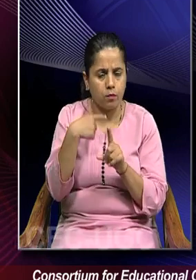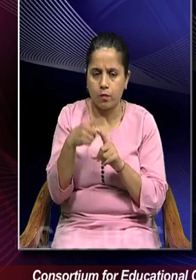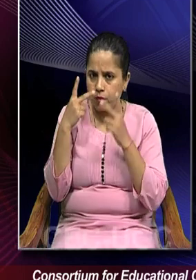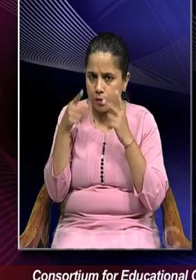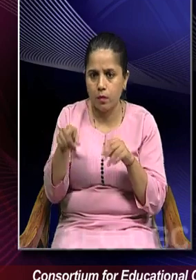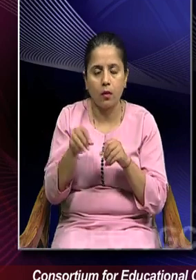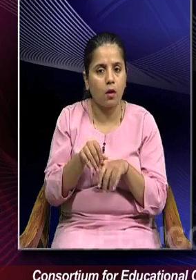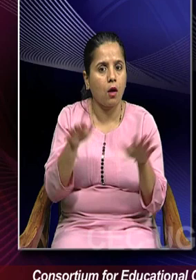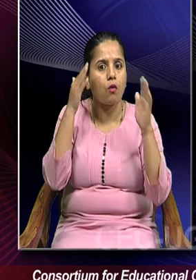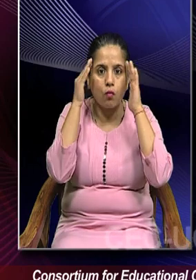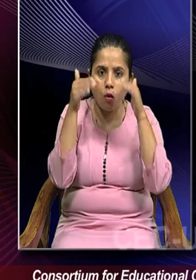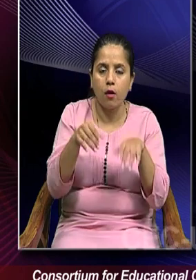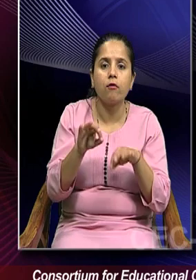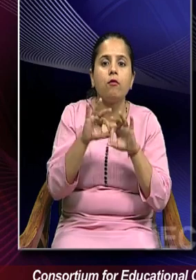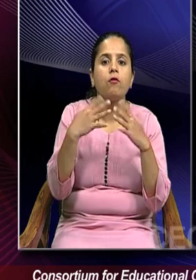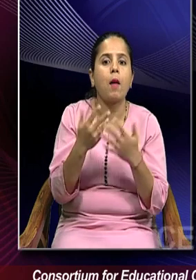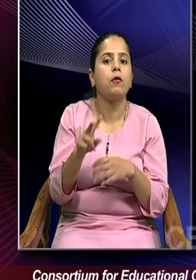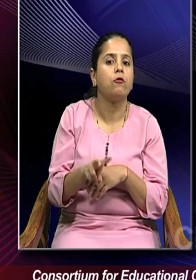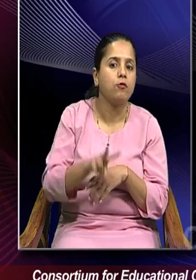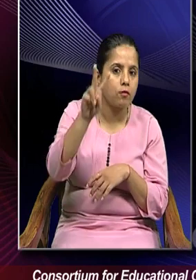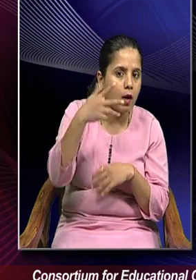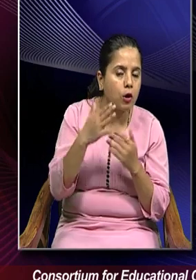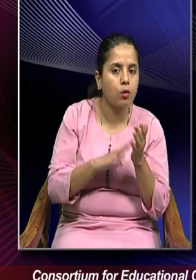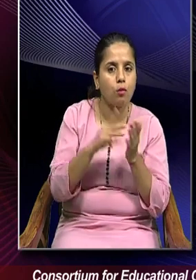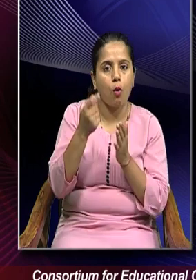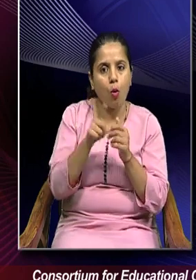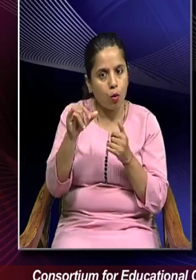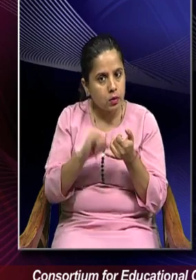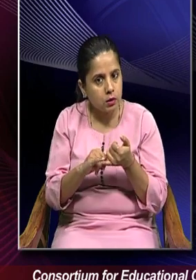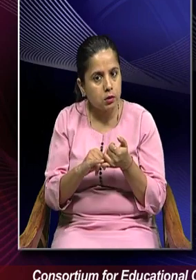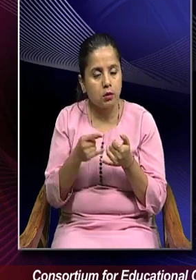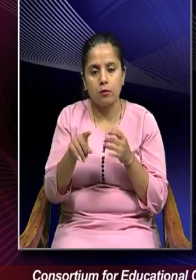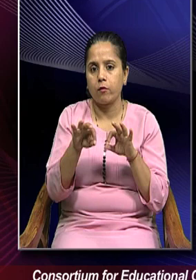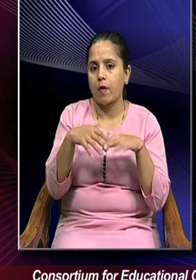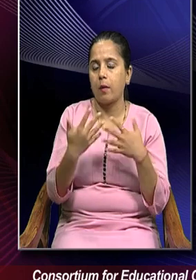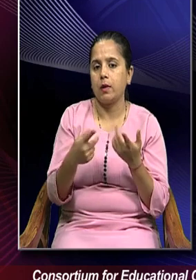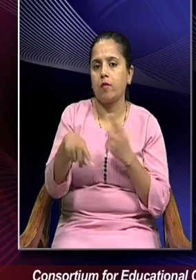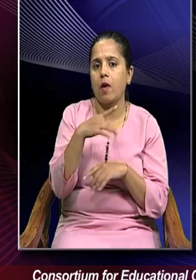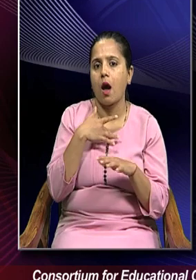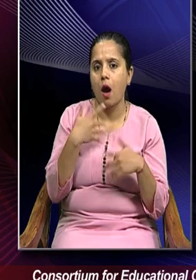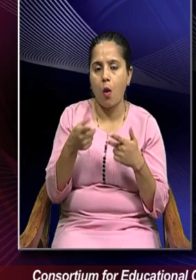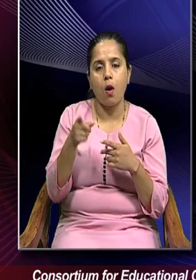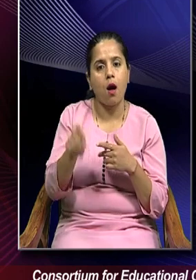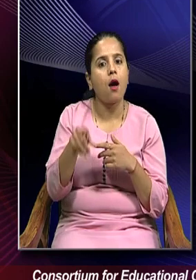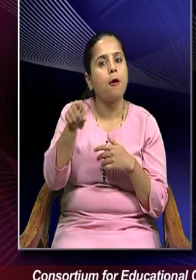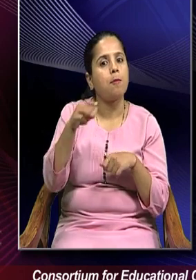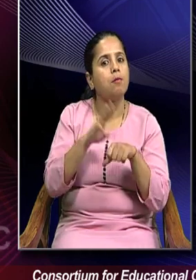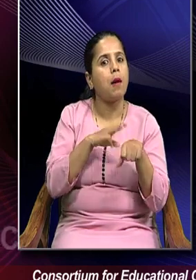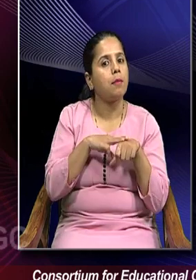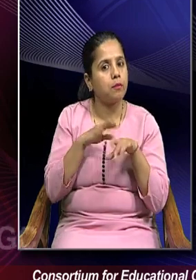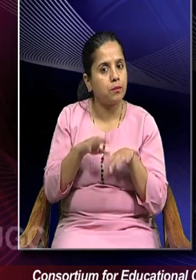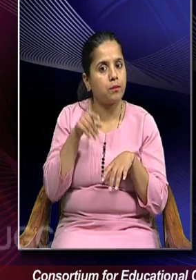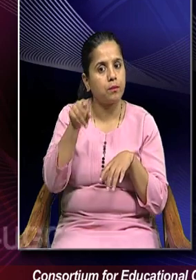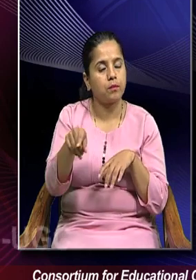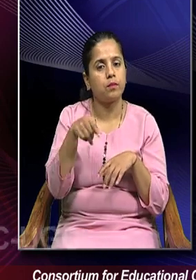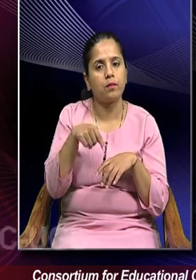on spreading the family values and the morals, and how family has members who also